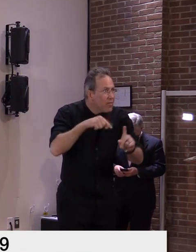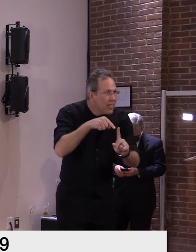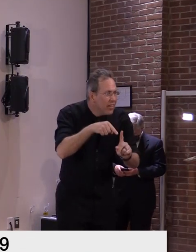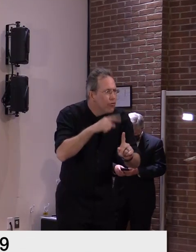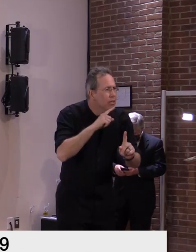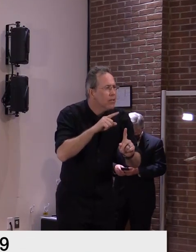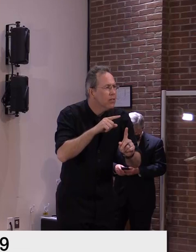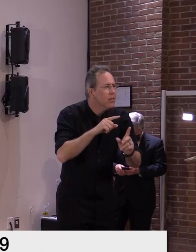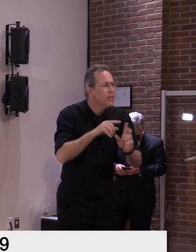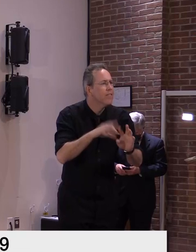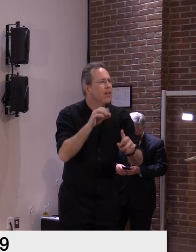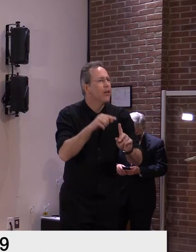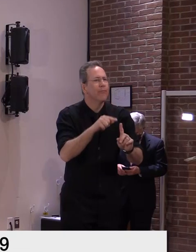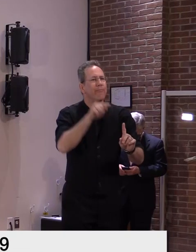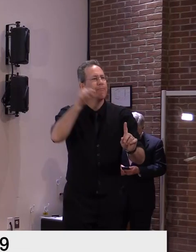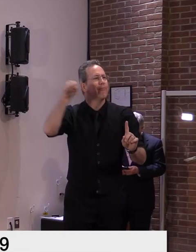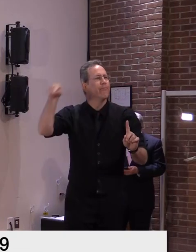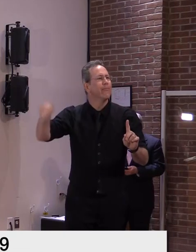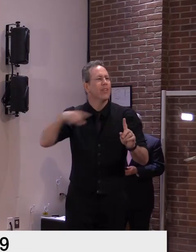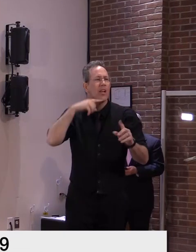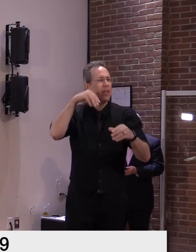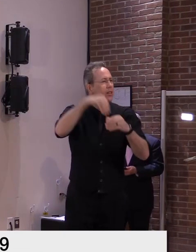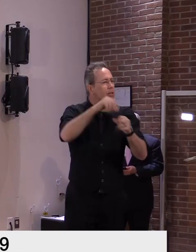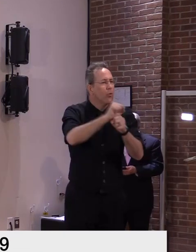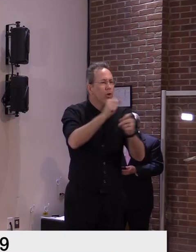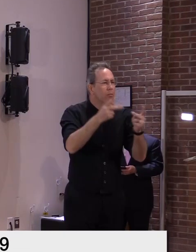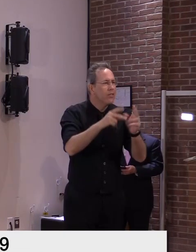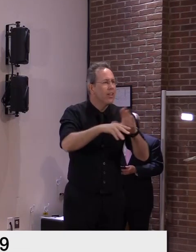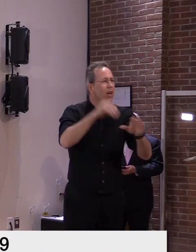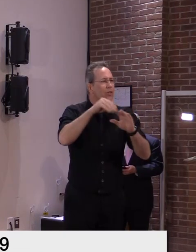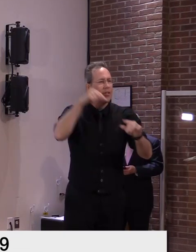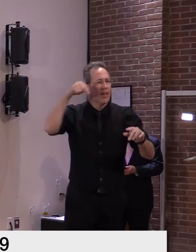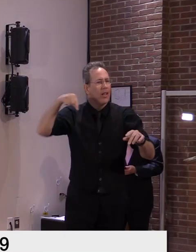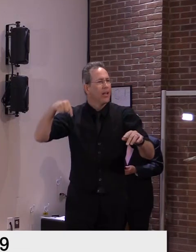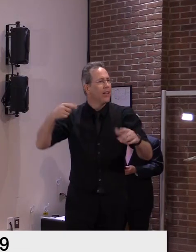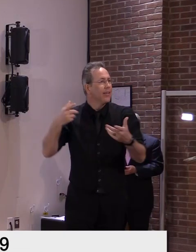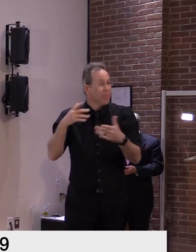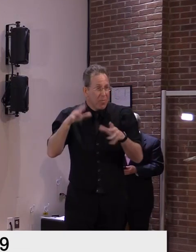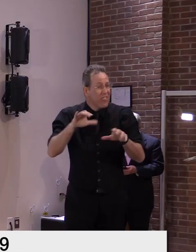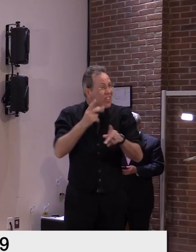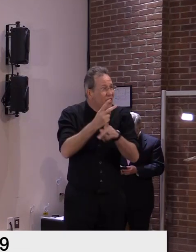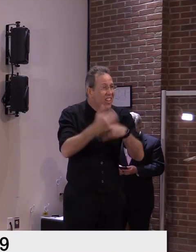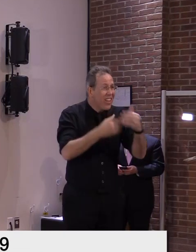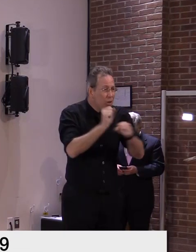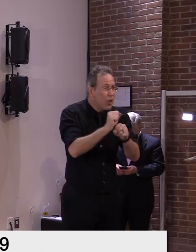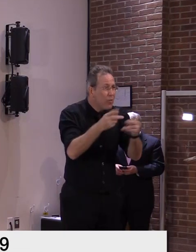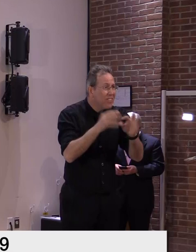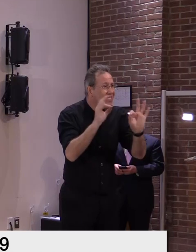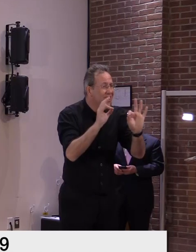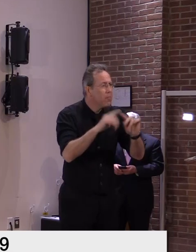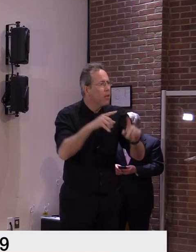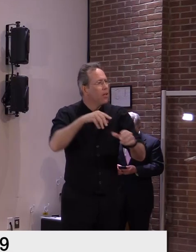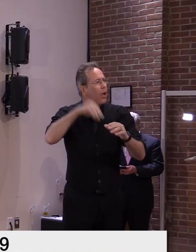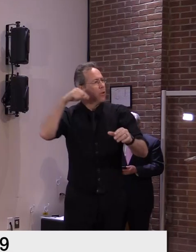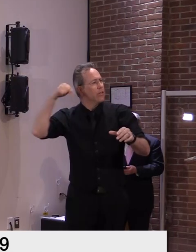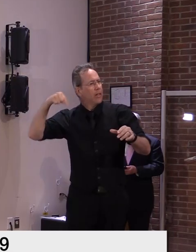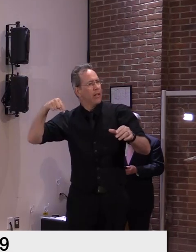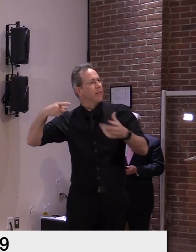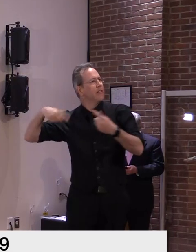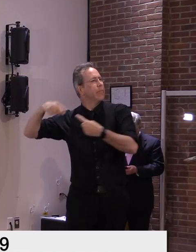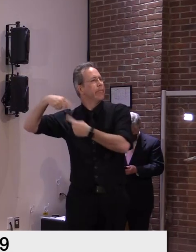that people are doing the right things to protect themselves, and it's a case that's isolated and doesn't involve any